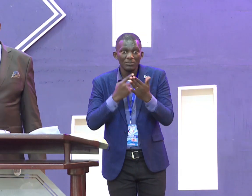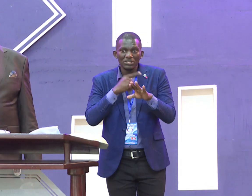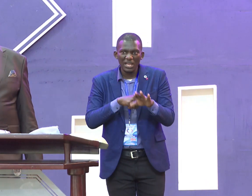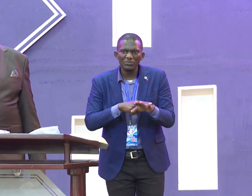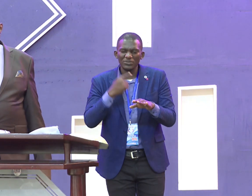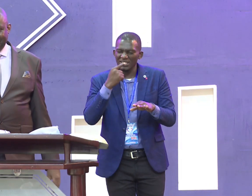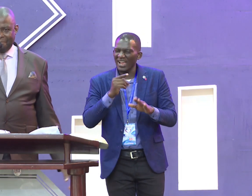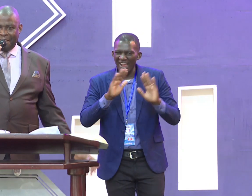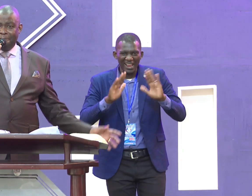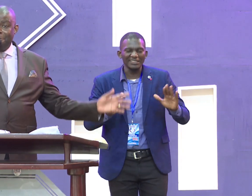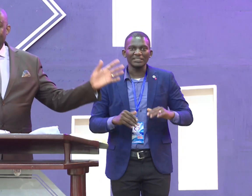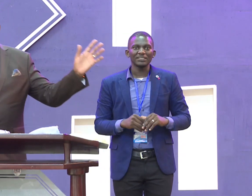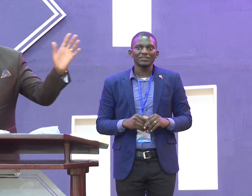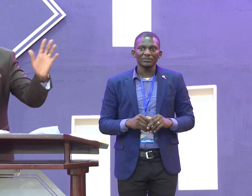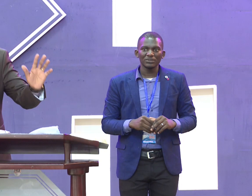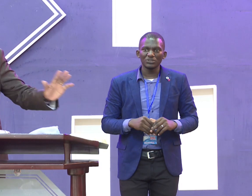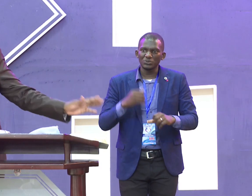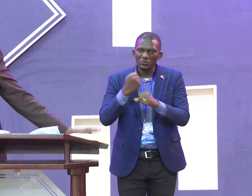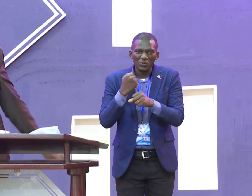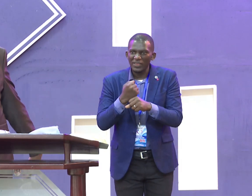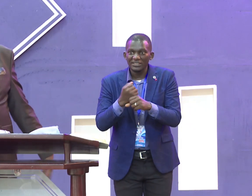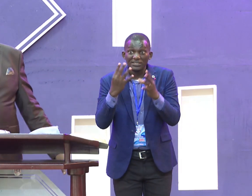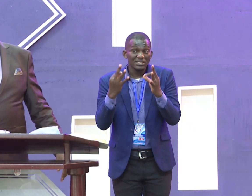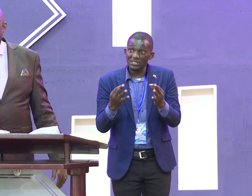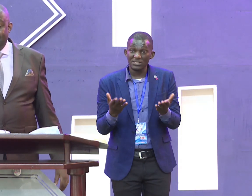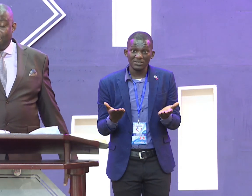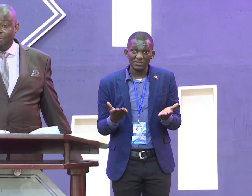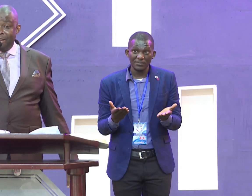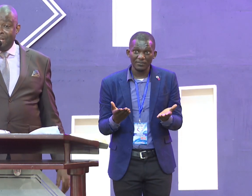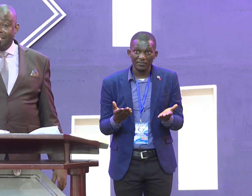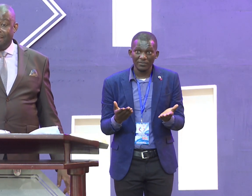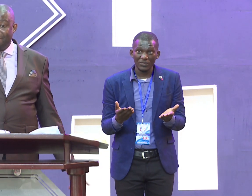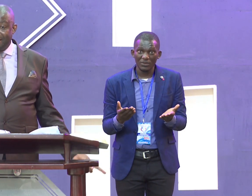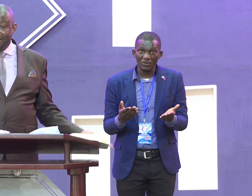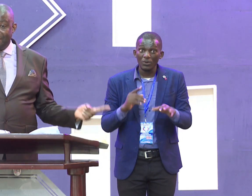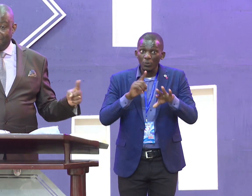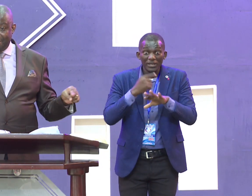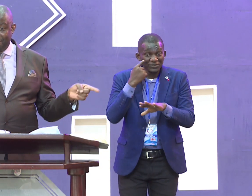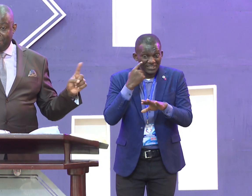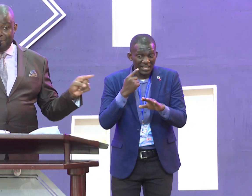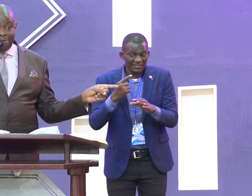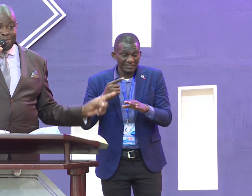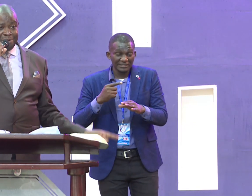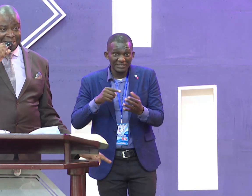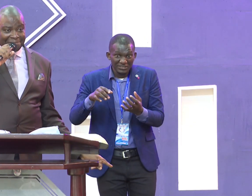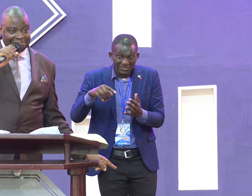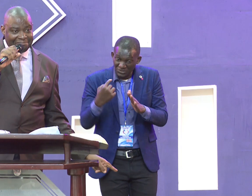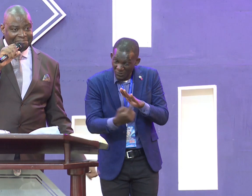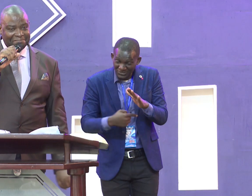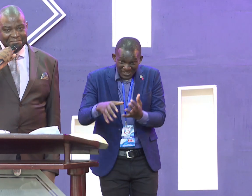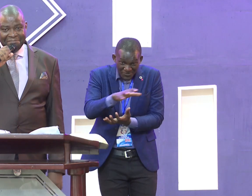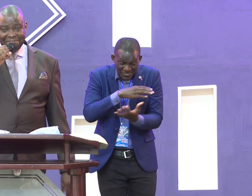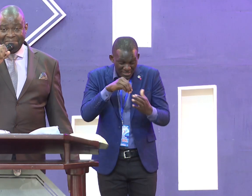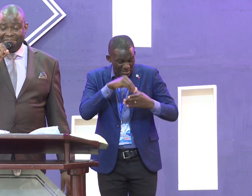And sometimes you just strive to do that, and then you lay it before you.